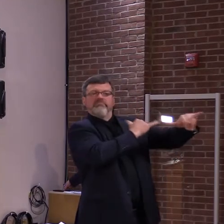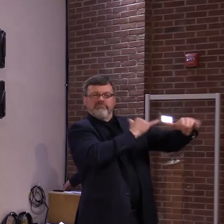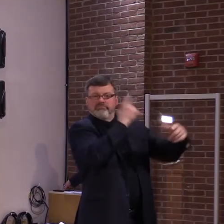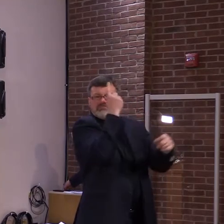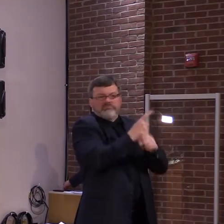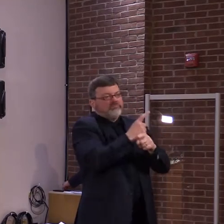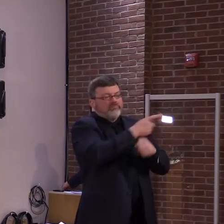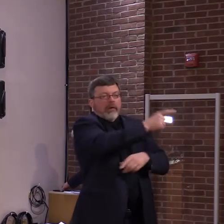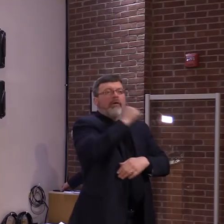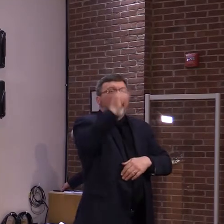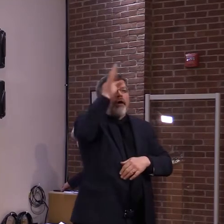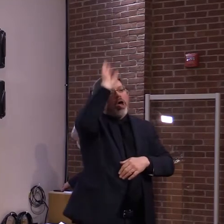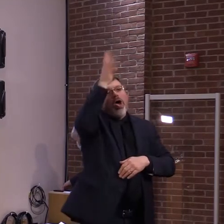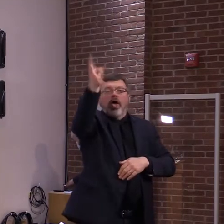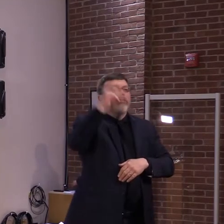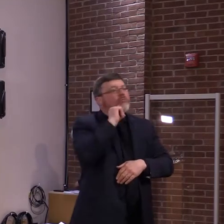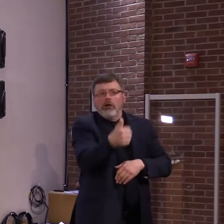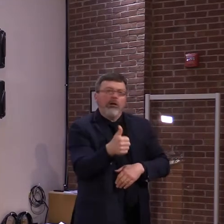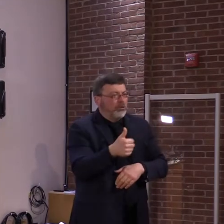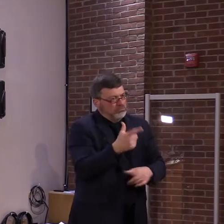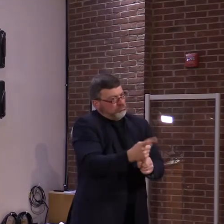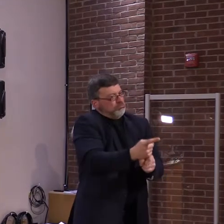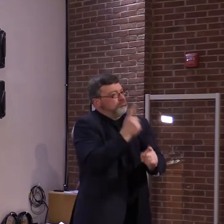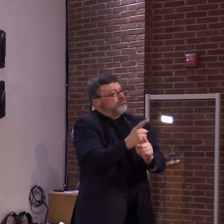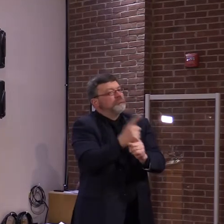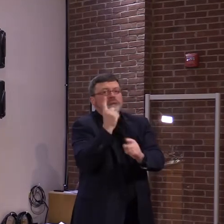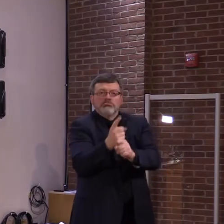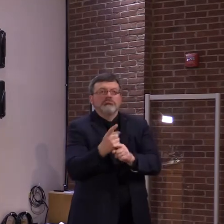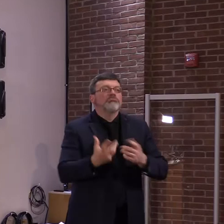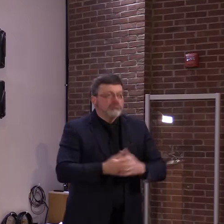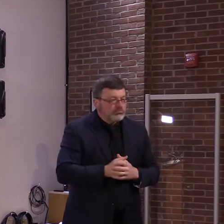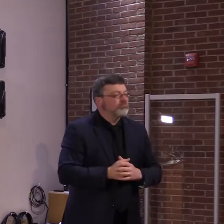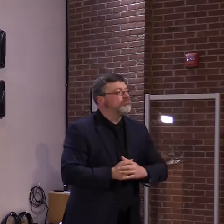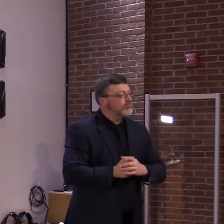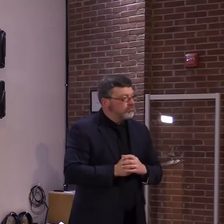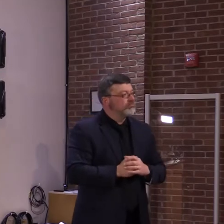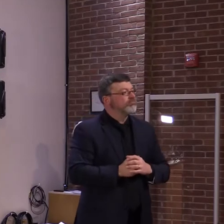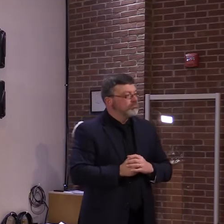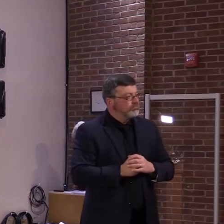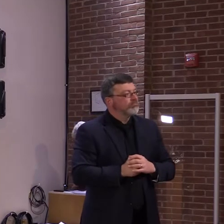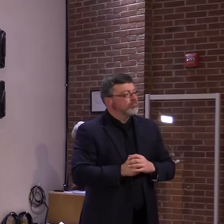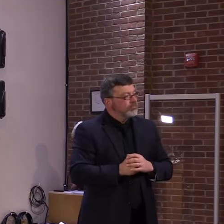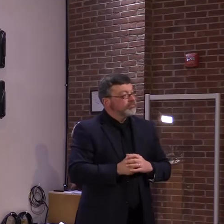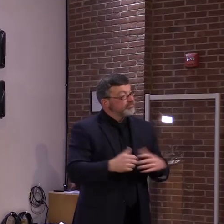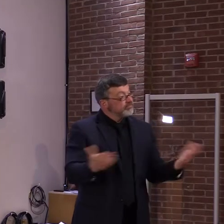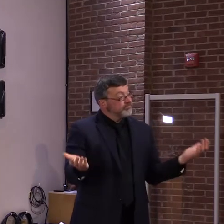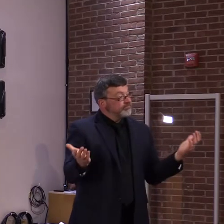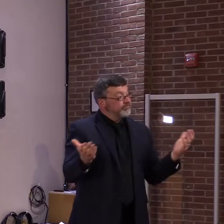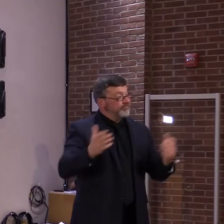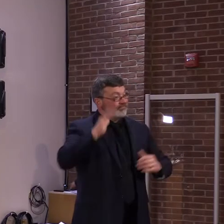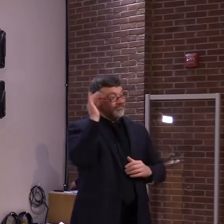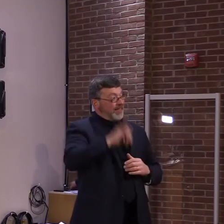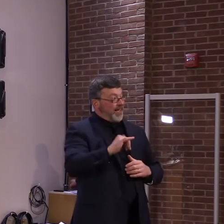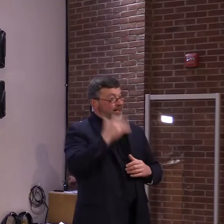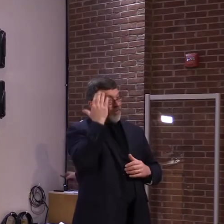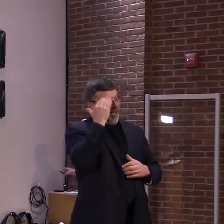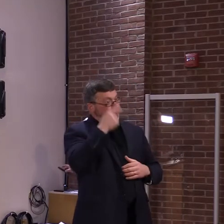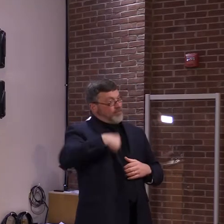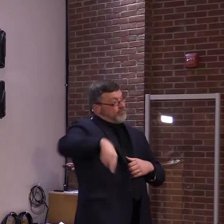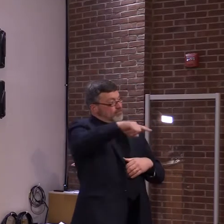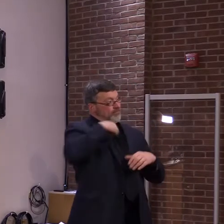vaccinated means we get to embrace many of those things once again, pun intended. Hugs,